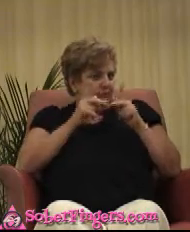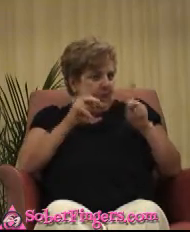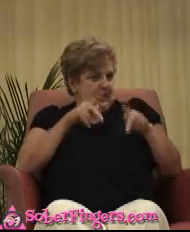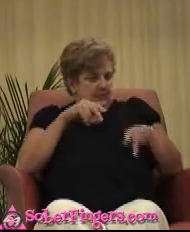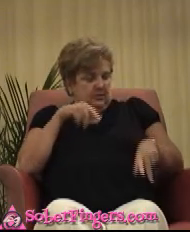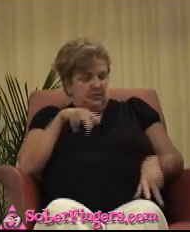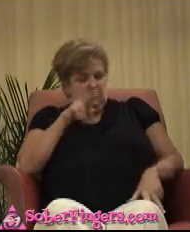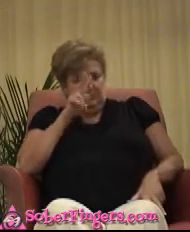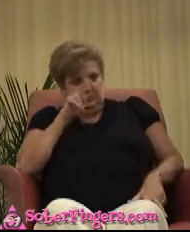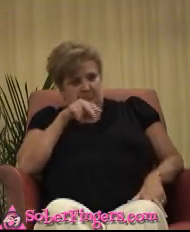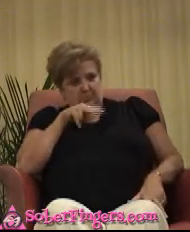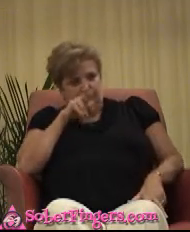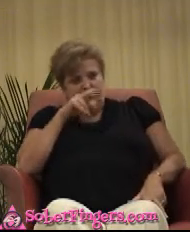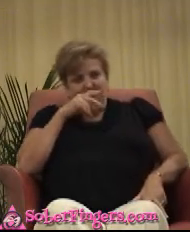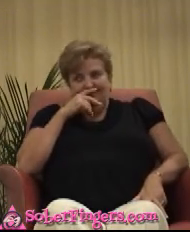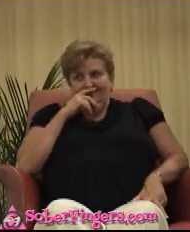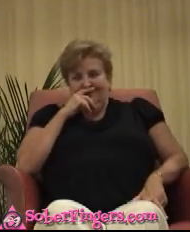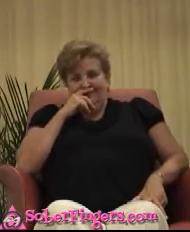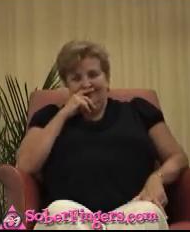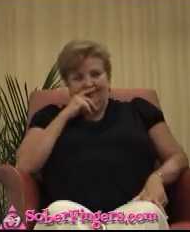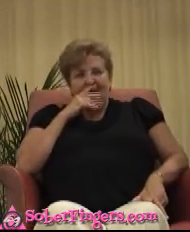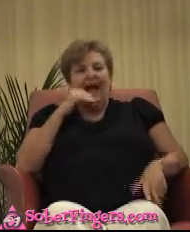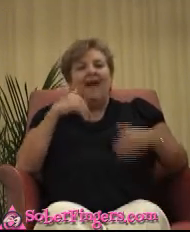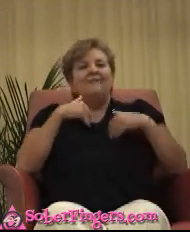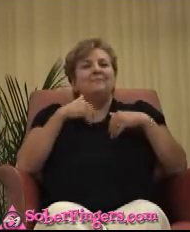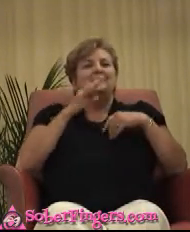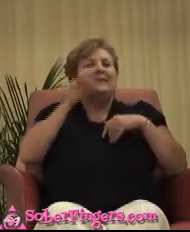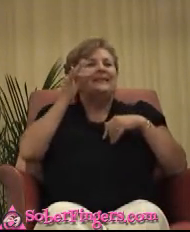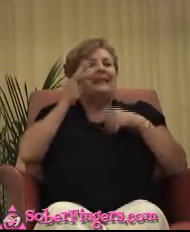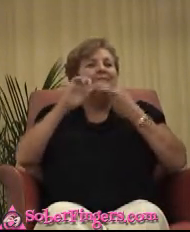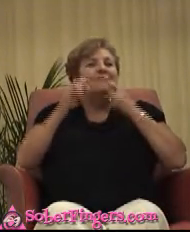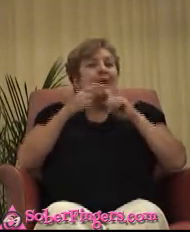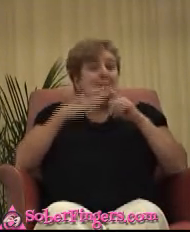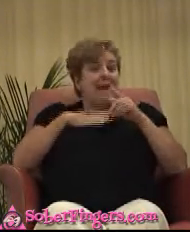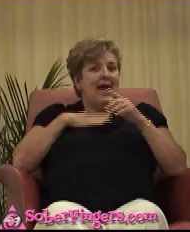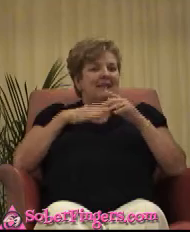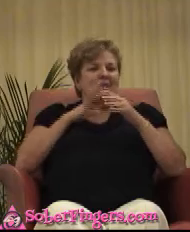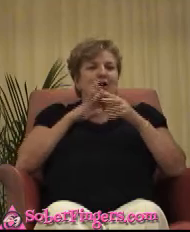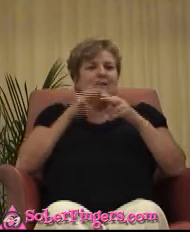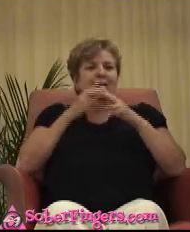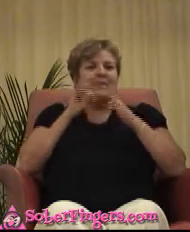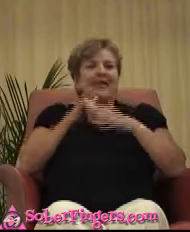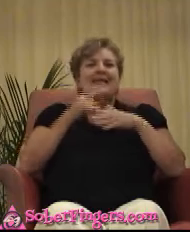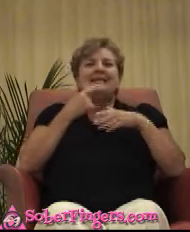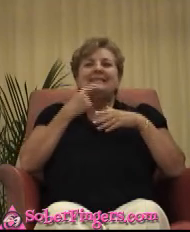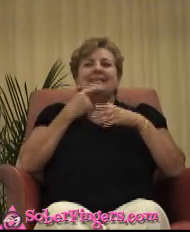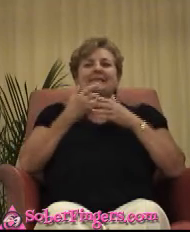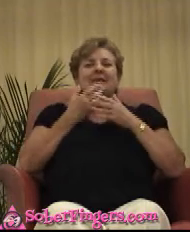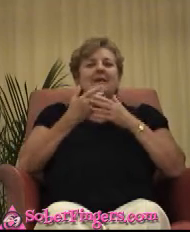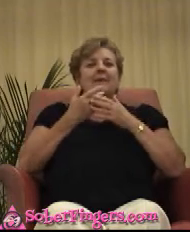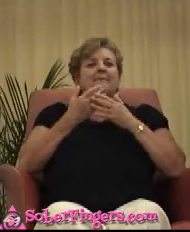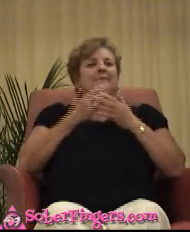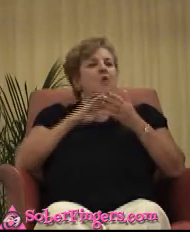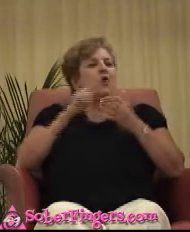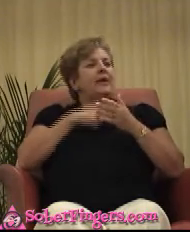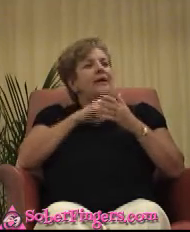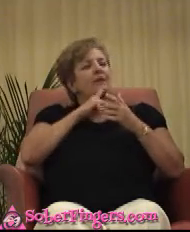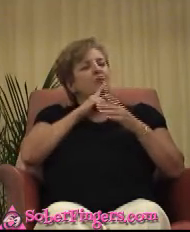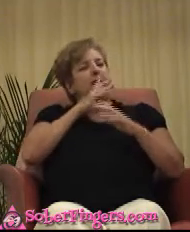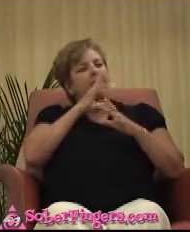I got an Indian buddy of mine that talks about that. He says, before we get really into our disease, we got this long list of all the things that